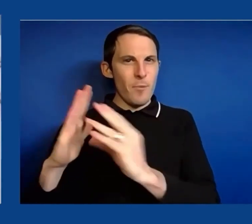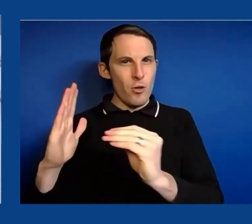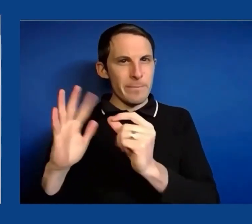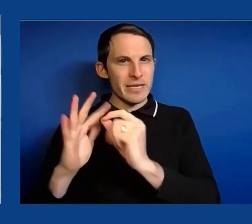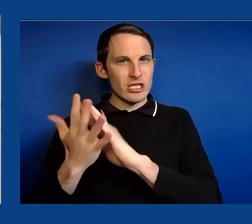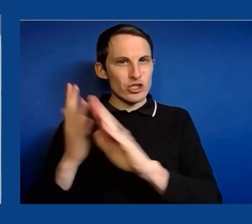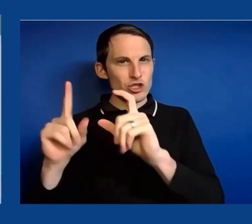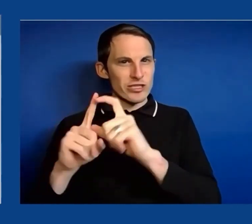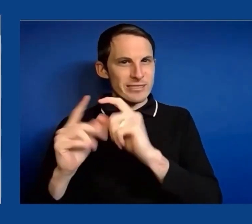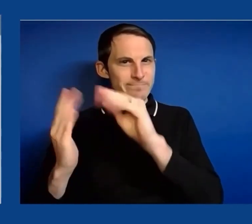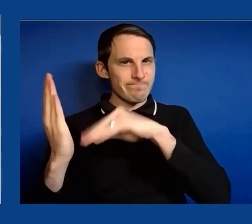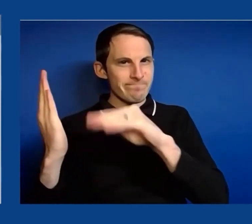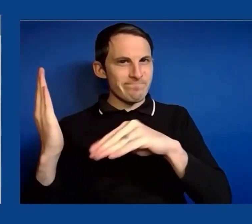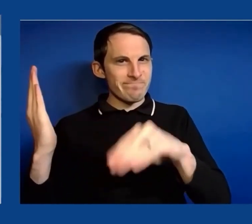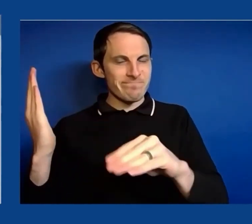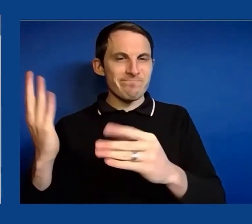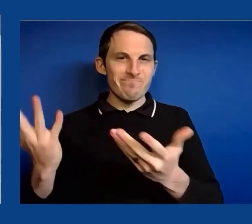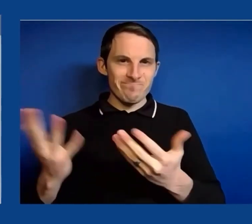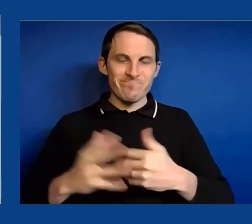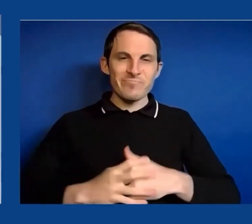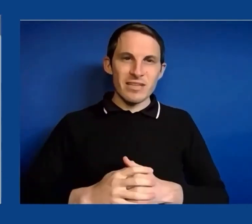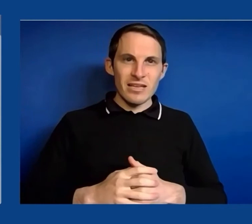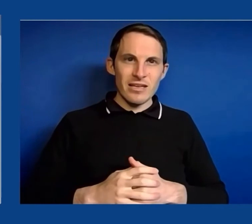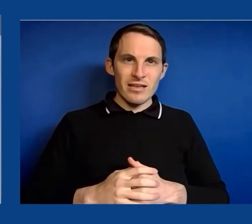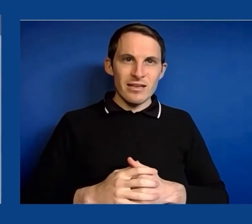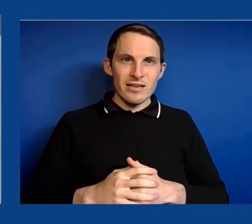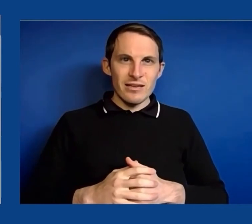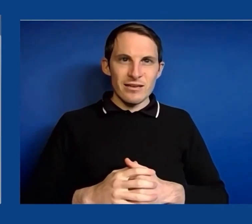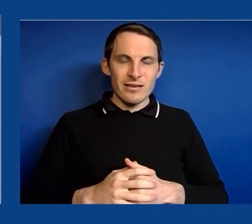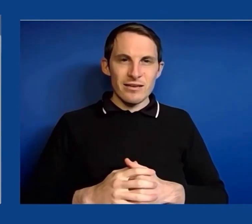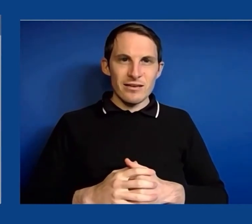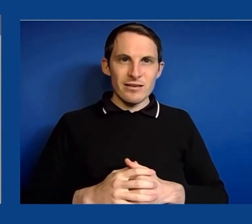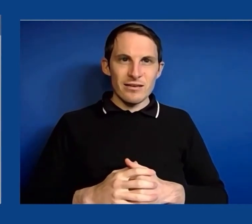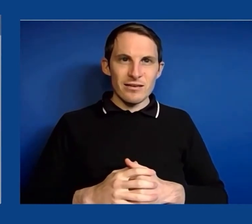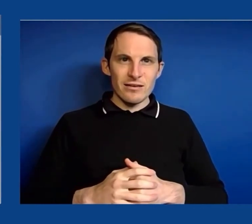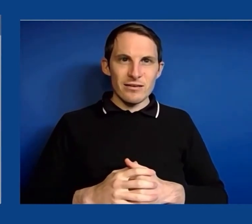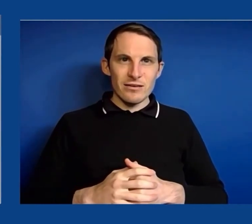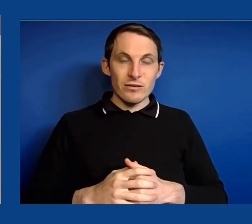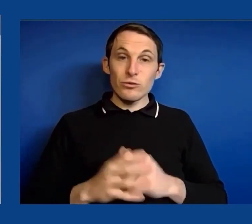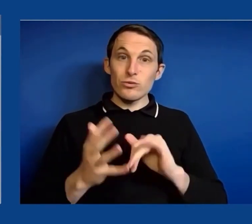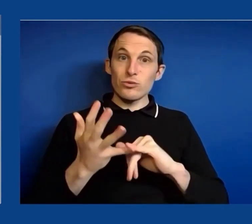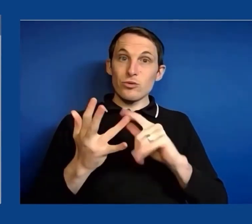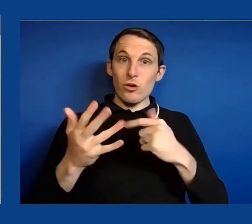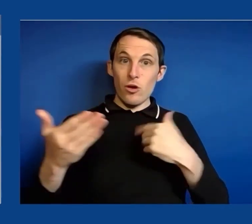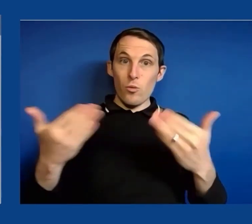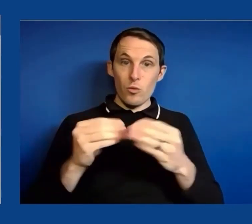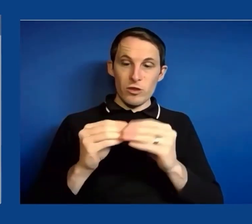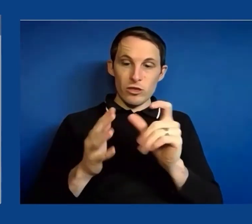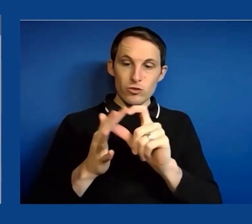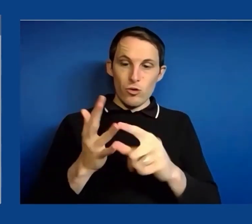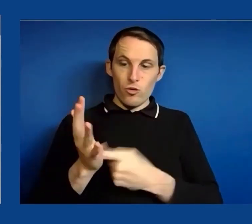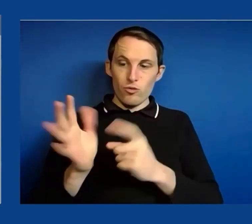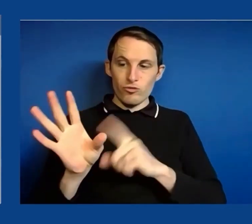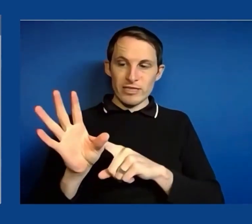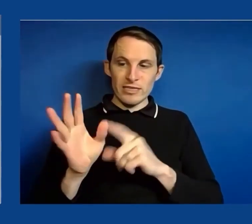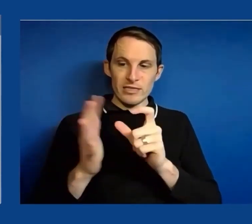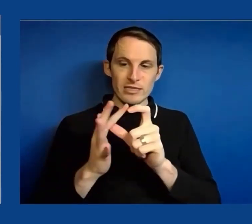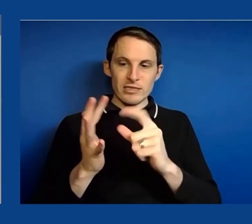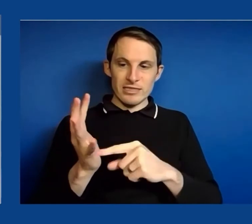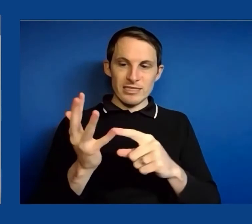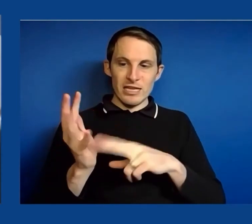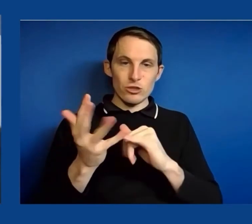And I had, where I was working with Dory Tunstall, understood that because